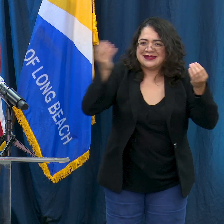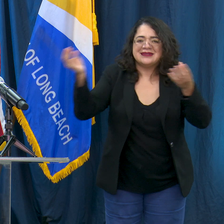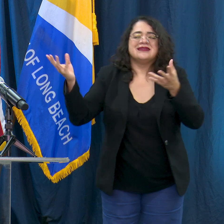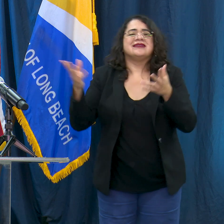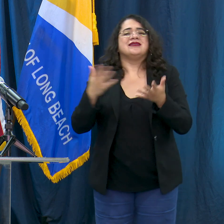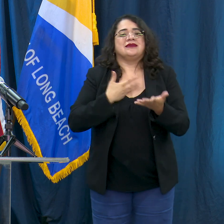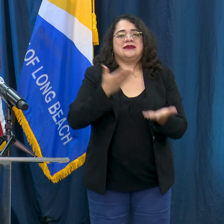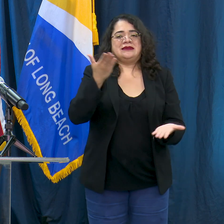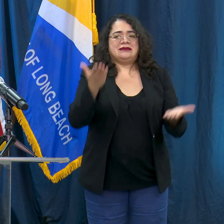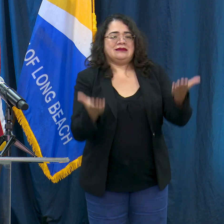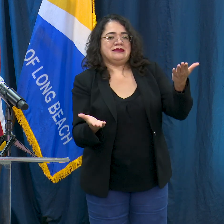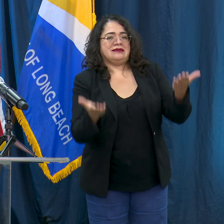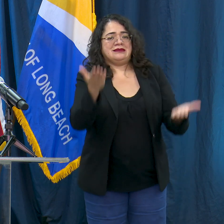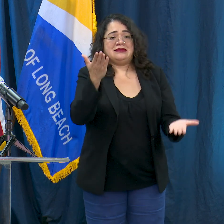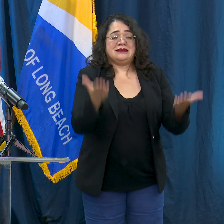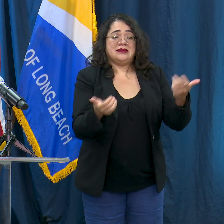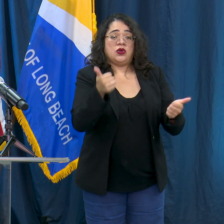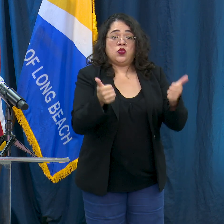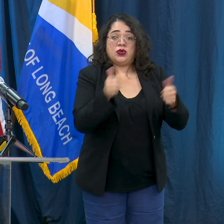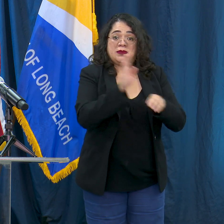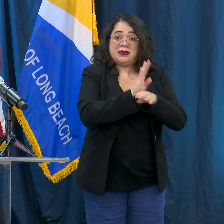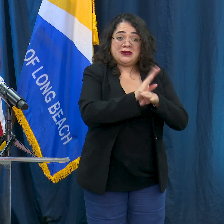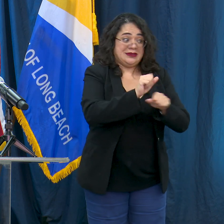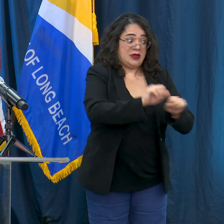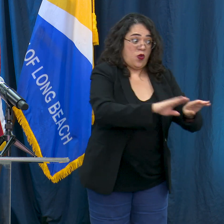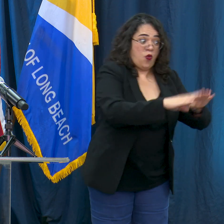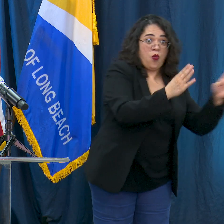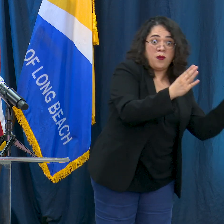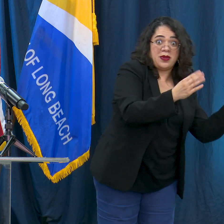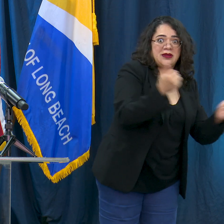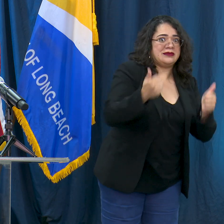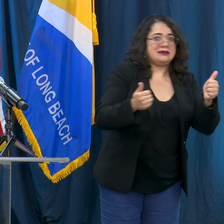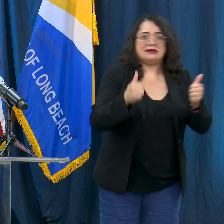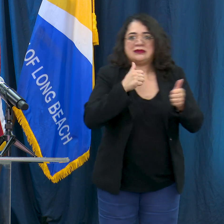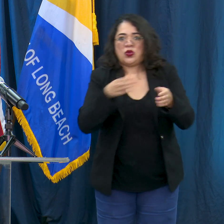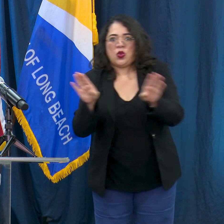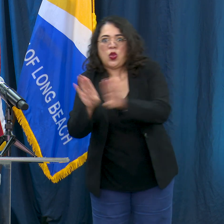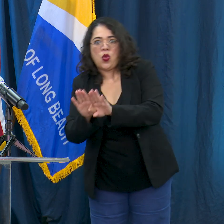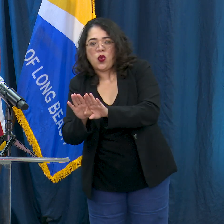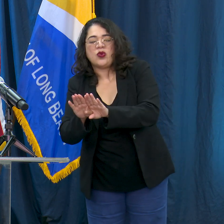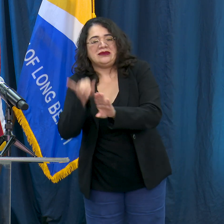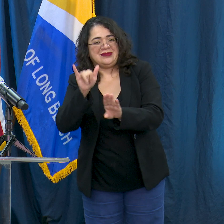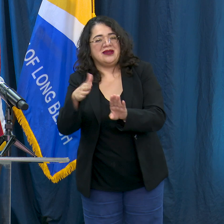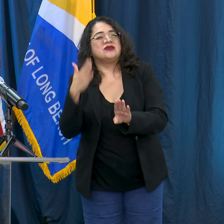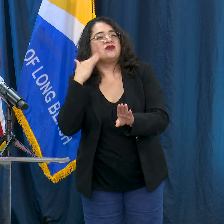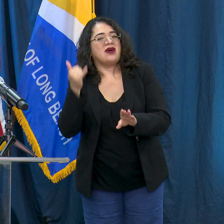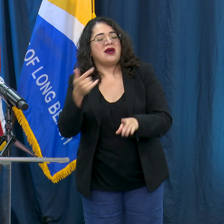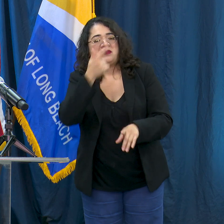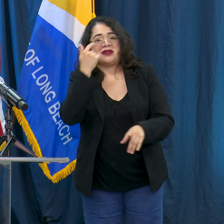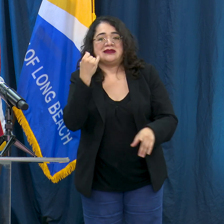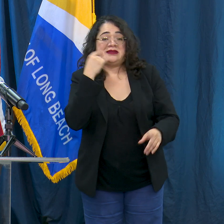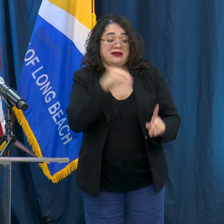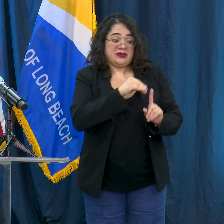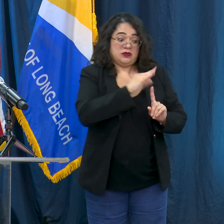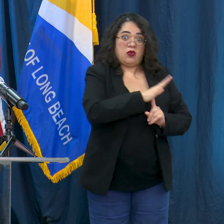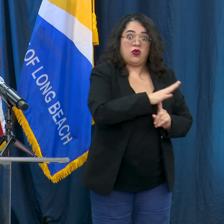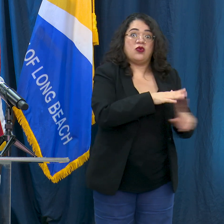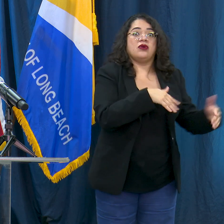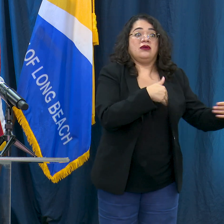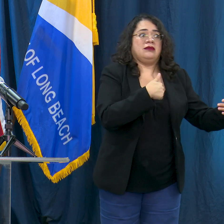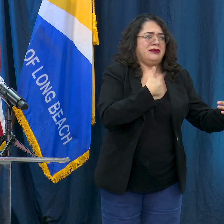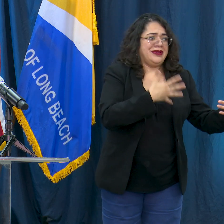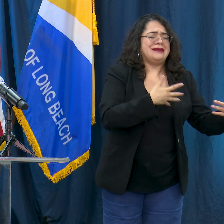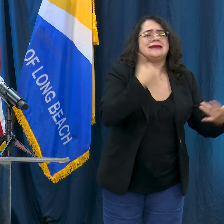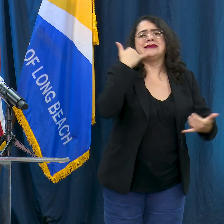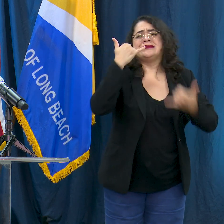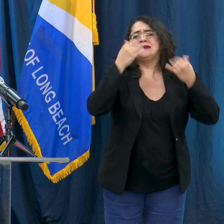about whether we open different sectors, as we are looking at what is going on and doing our best to support our businesses and our individuals, we